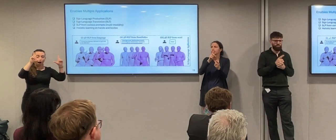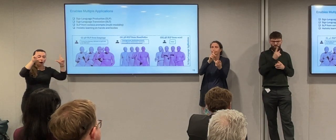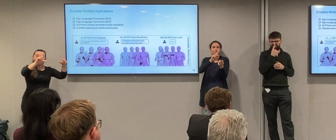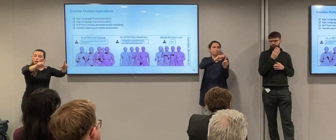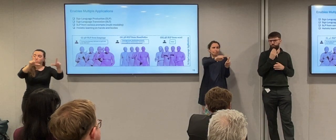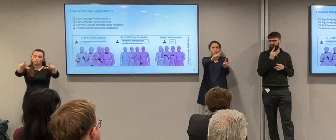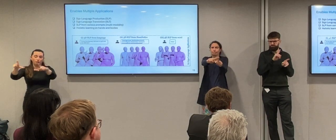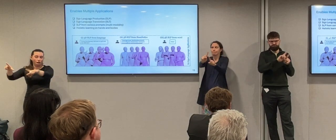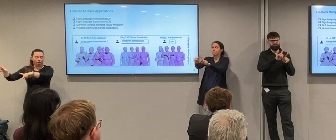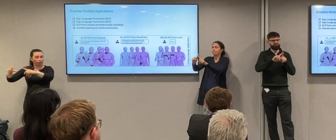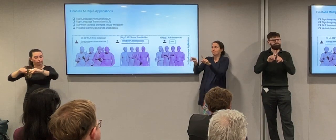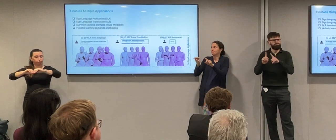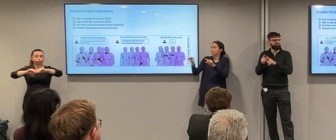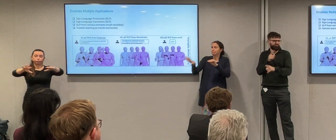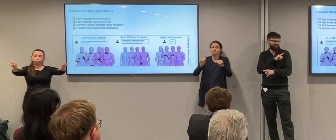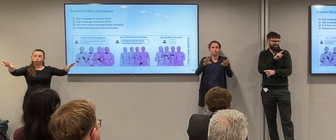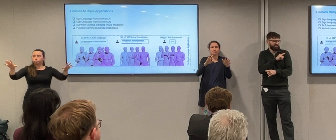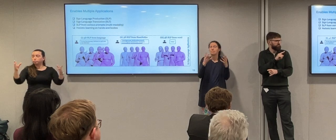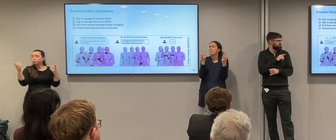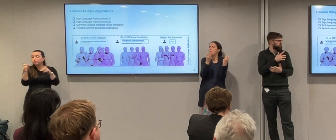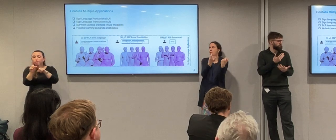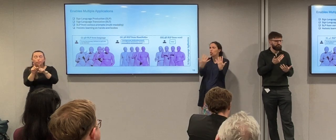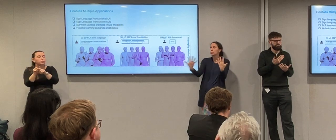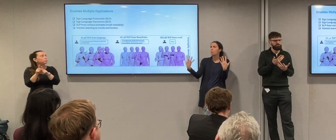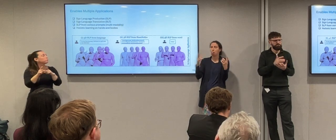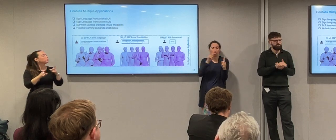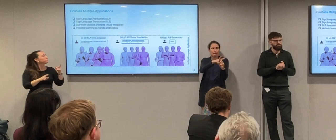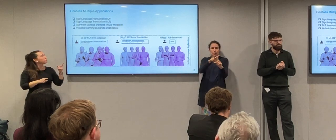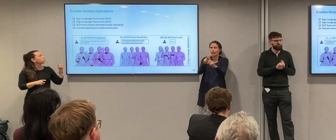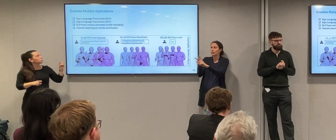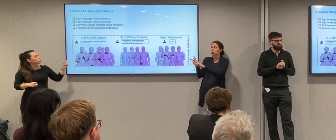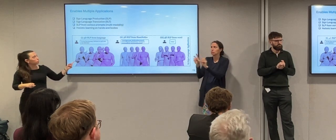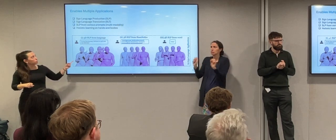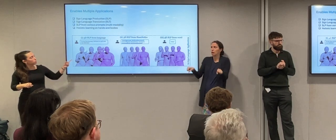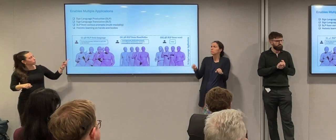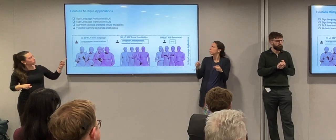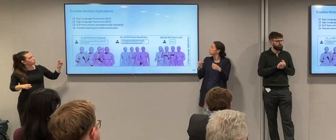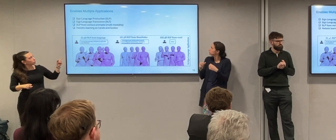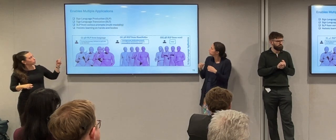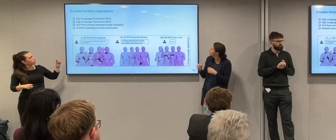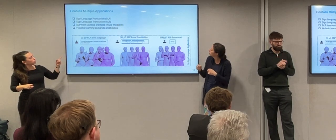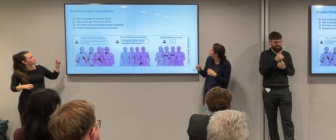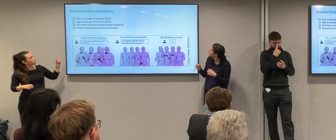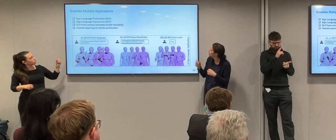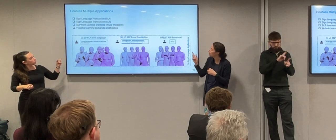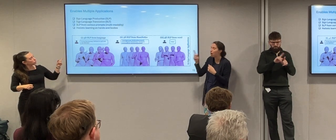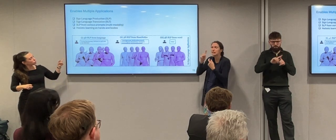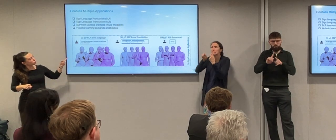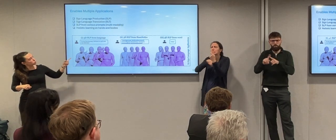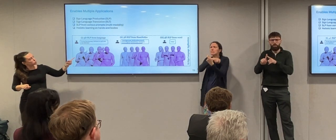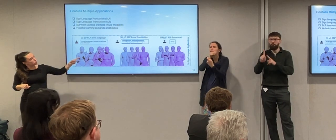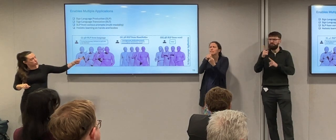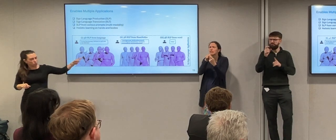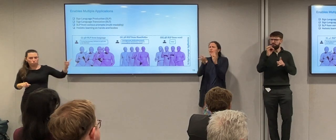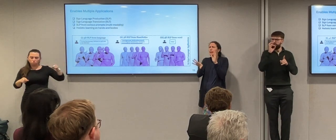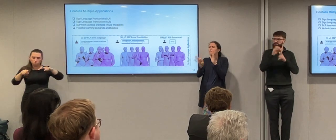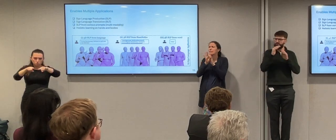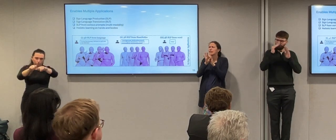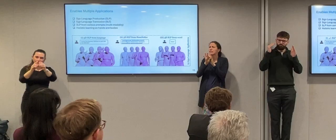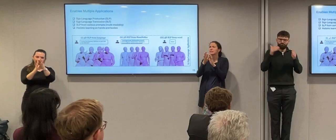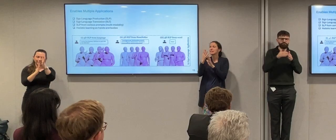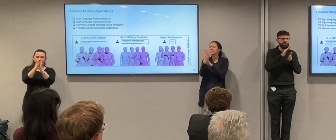applications. There are multiple applications that we can address, but we specifically choose the sign language